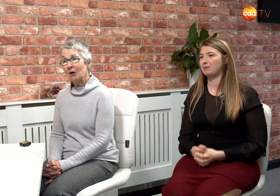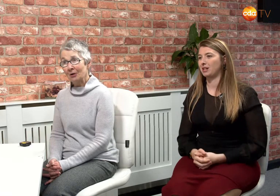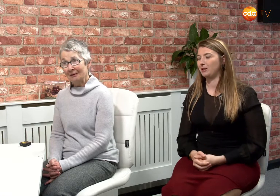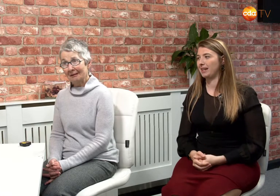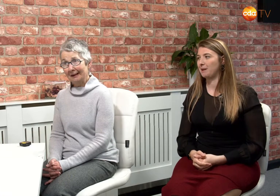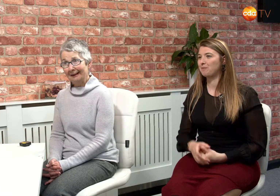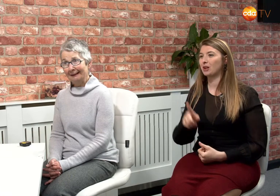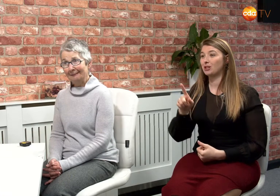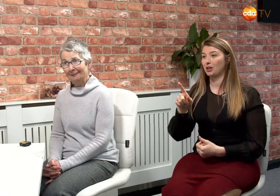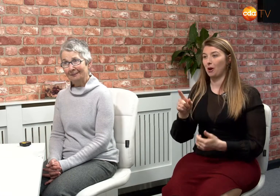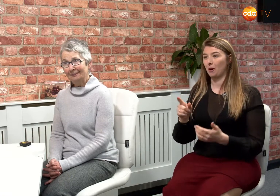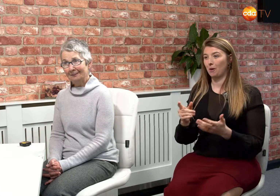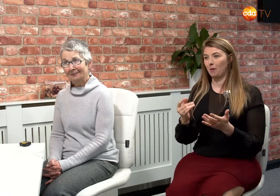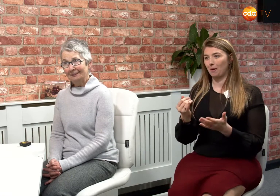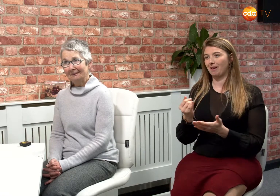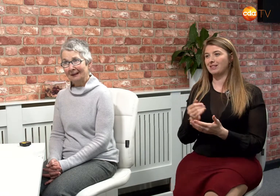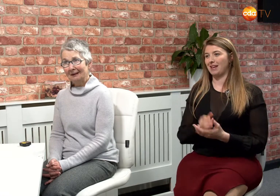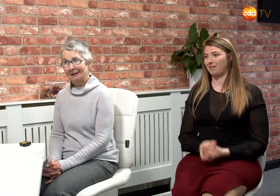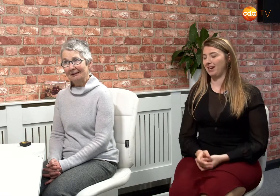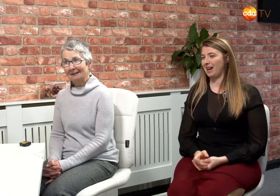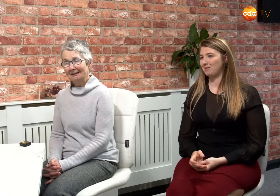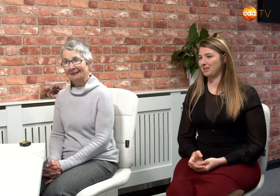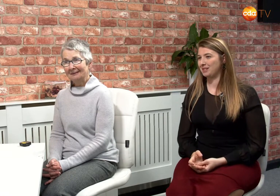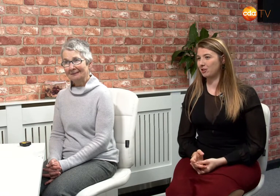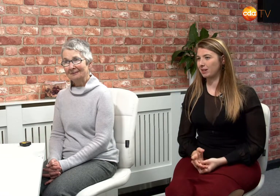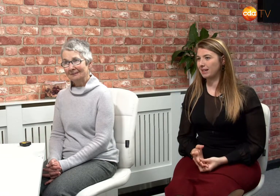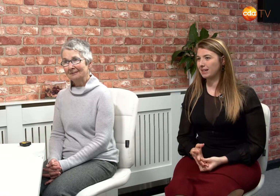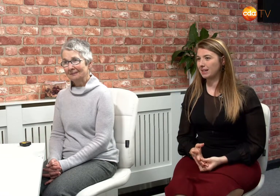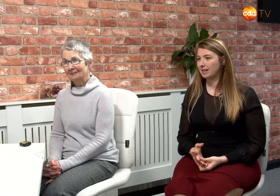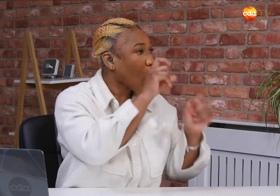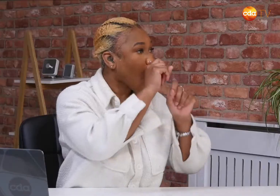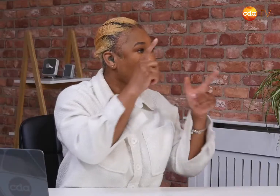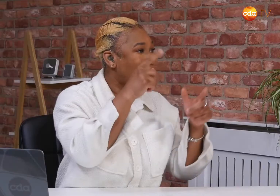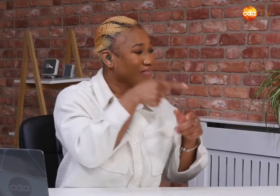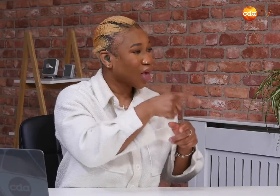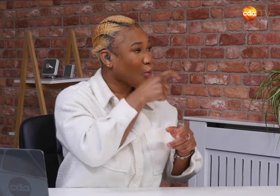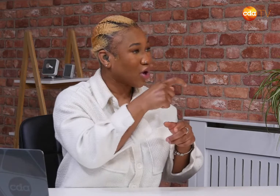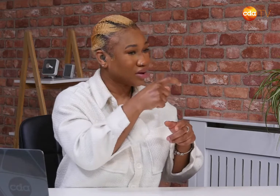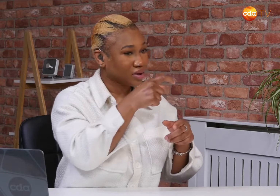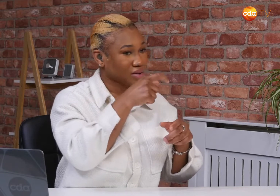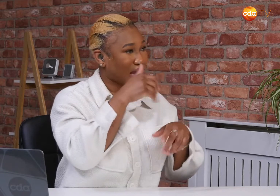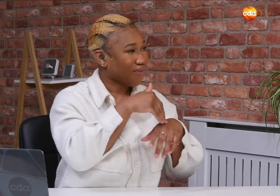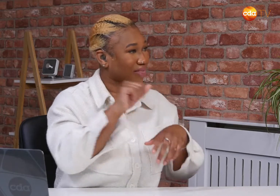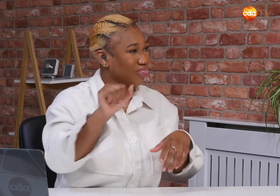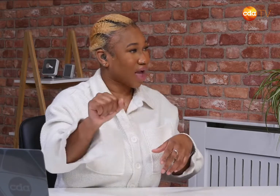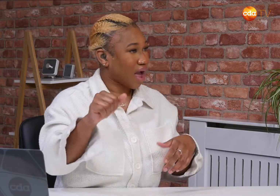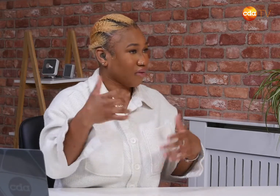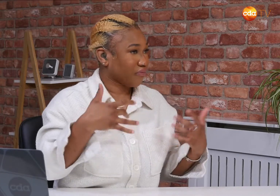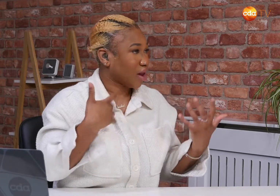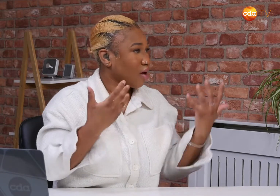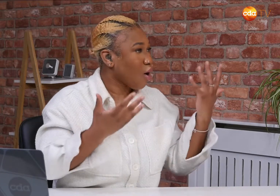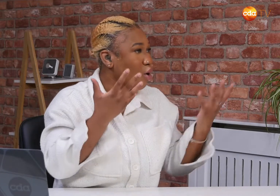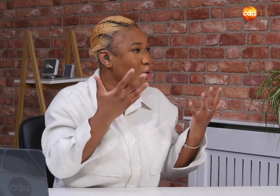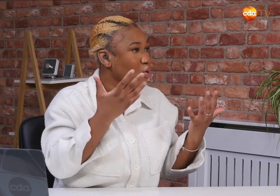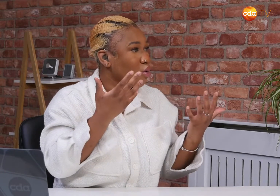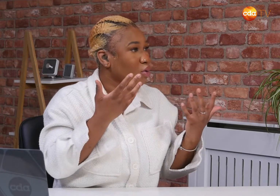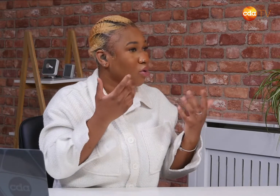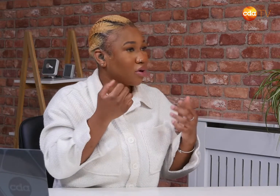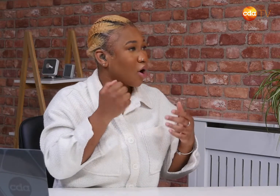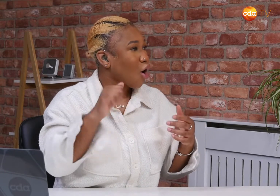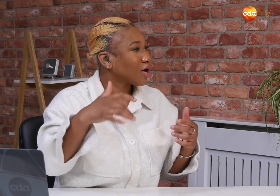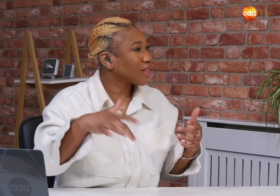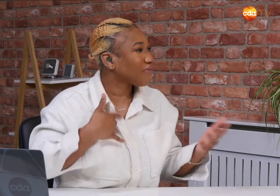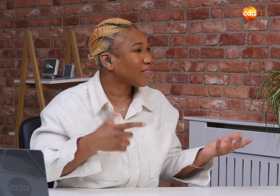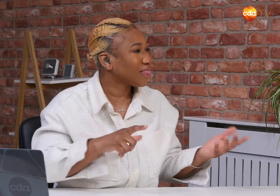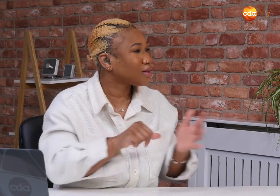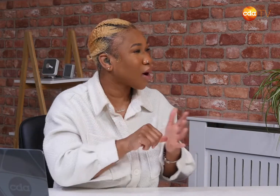So the wrong thing. Definitely, absolutely agree. I mean, maybe some people wouldn't be aware that, what they're saying